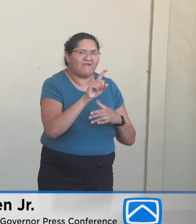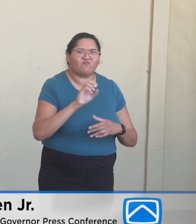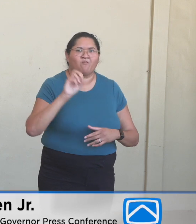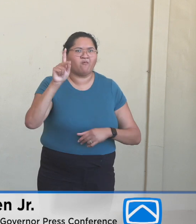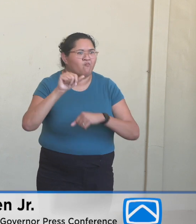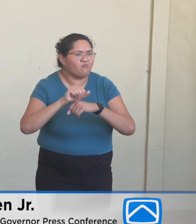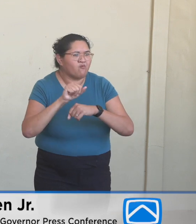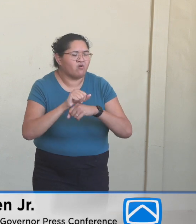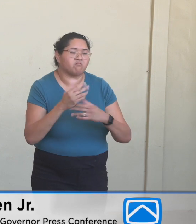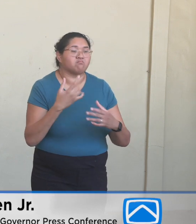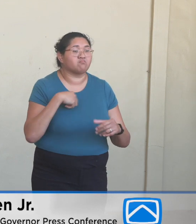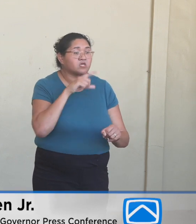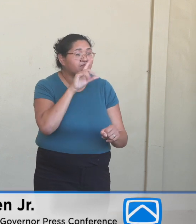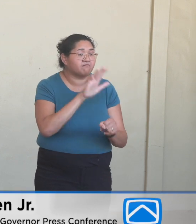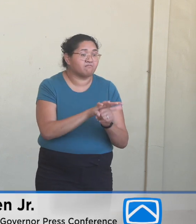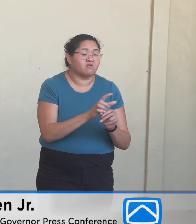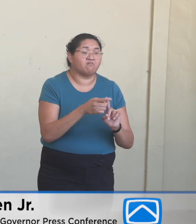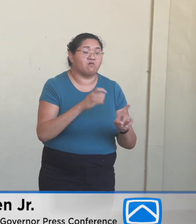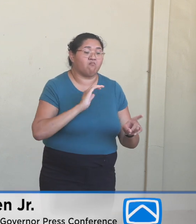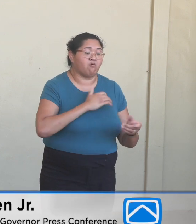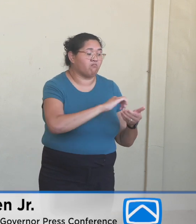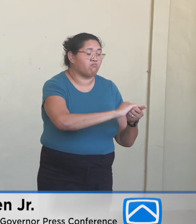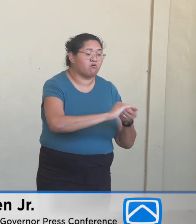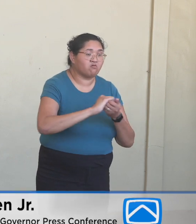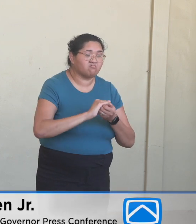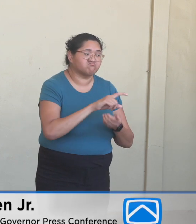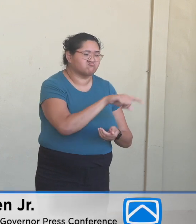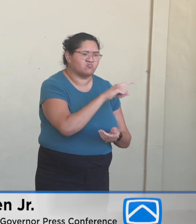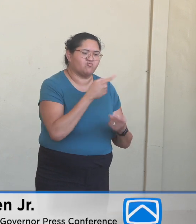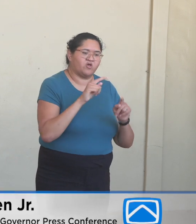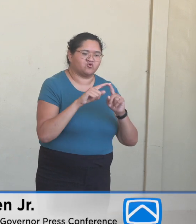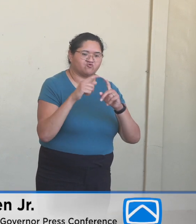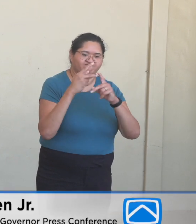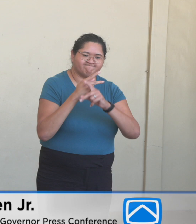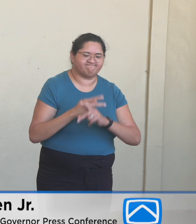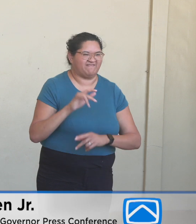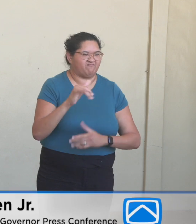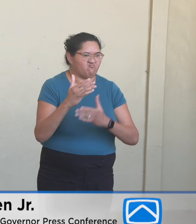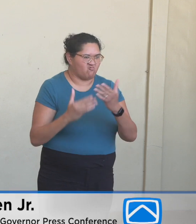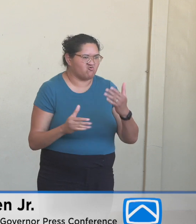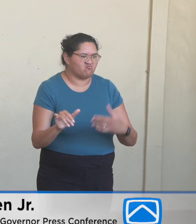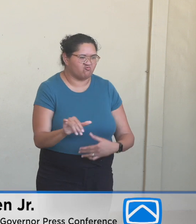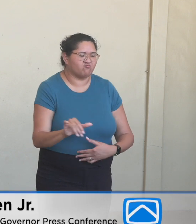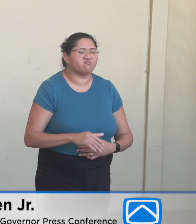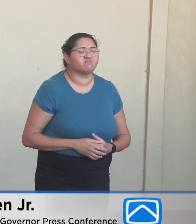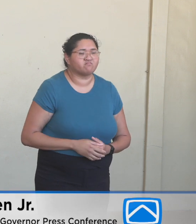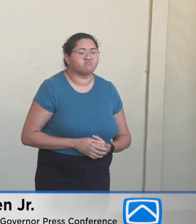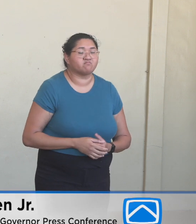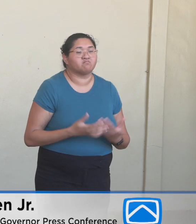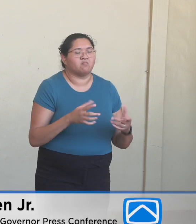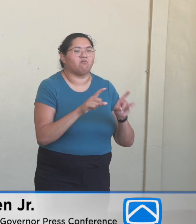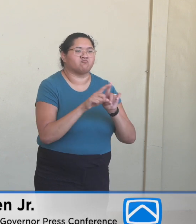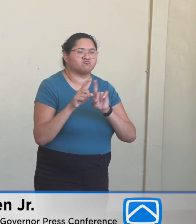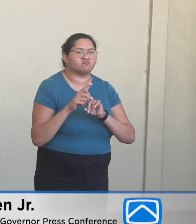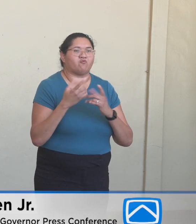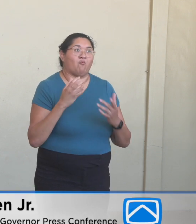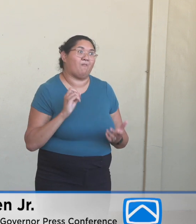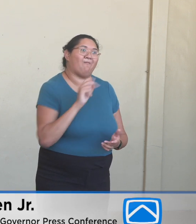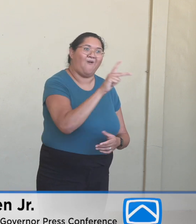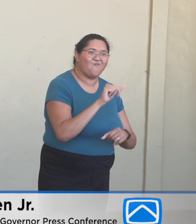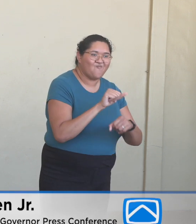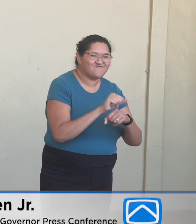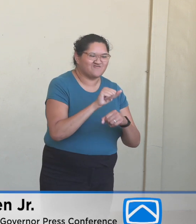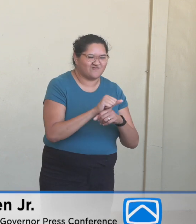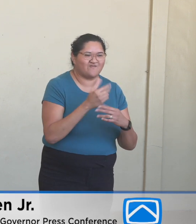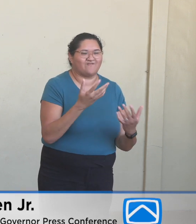we also have a commitment from some of our partners to work on that piece as well. And of course, getting back to work.